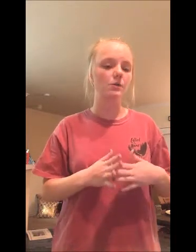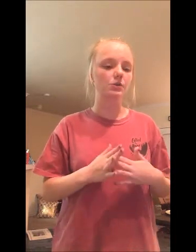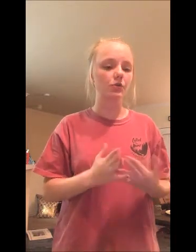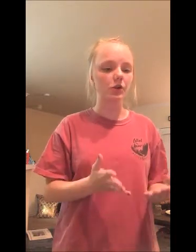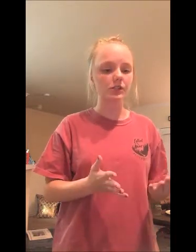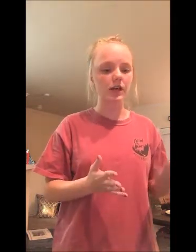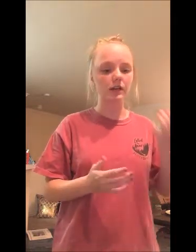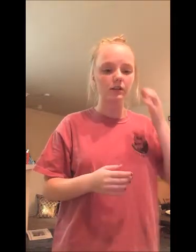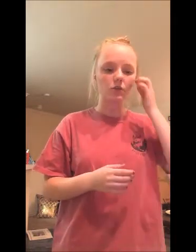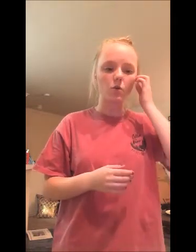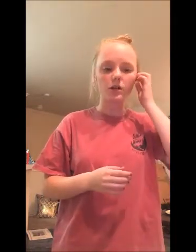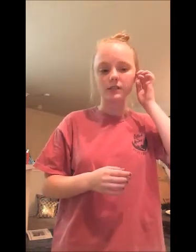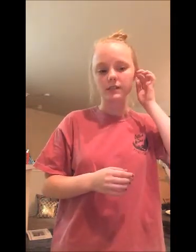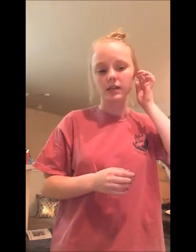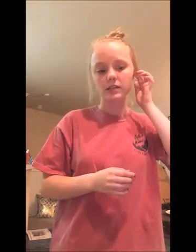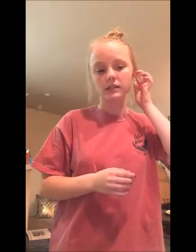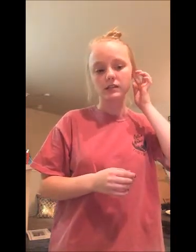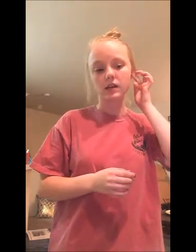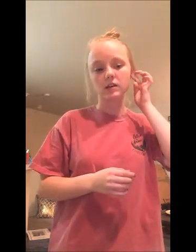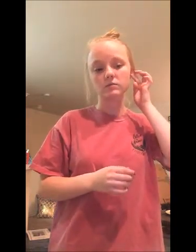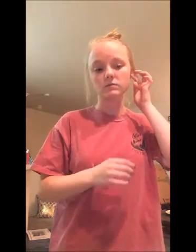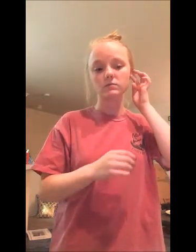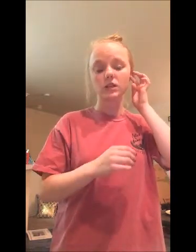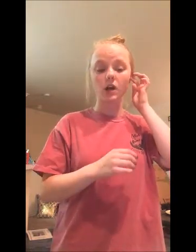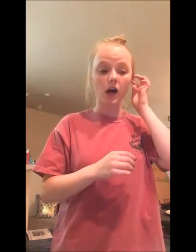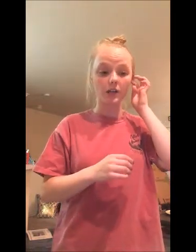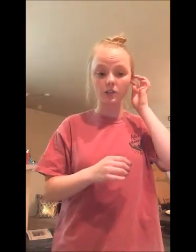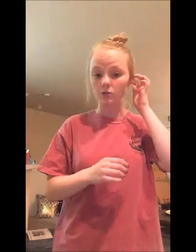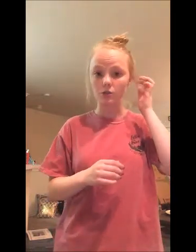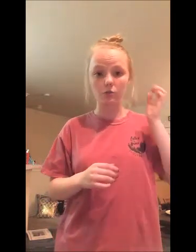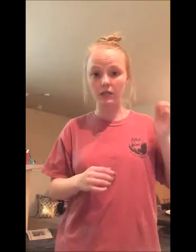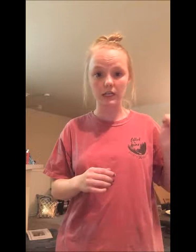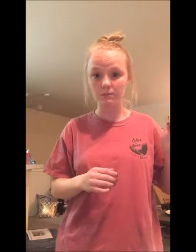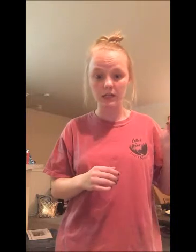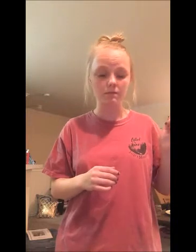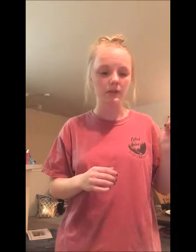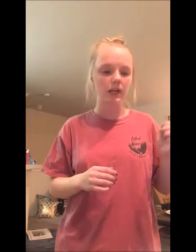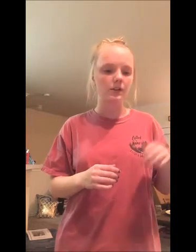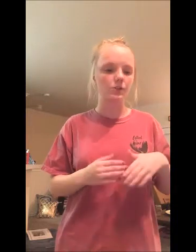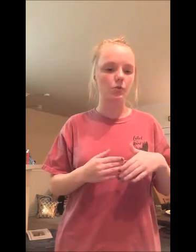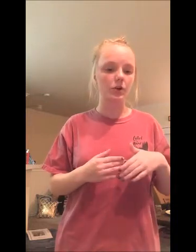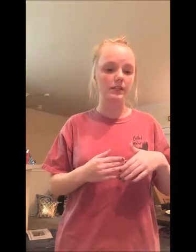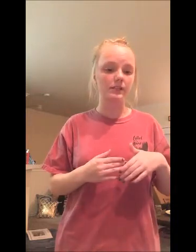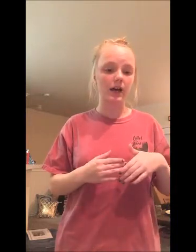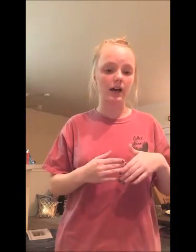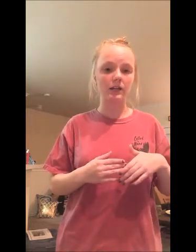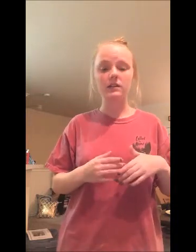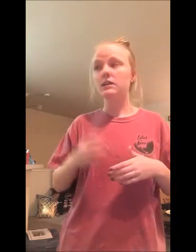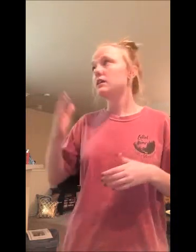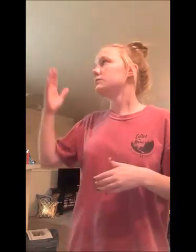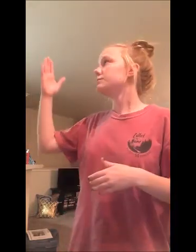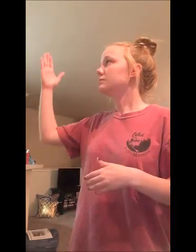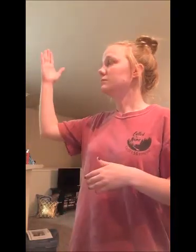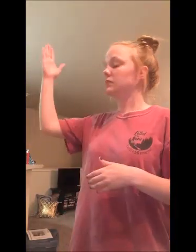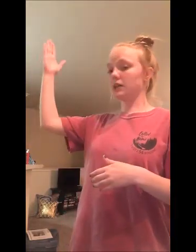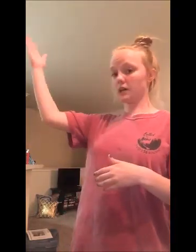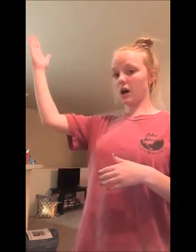So the first line of the chorus is, God, you don't need me. So we're going to sign